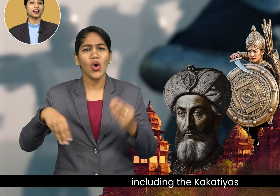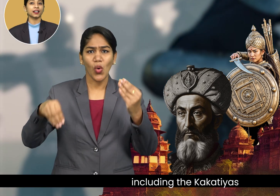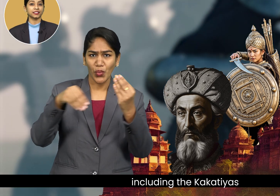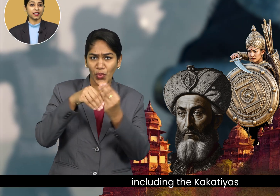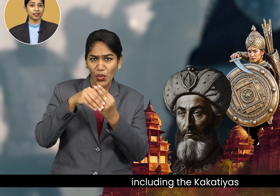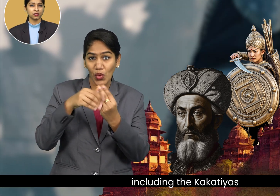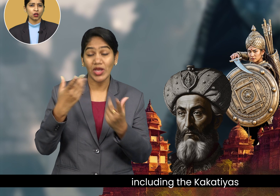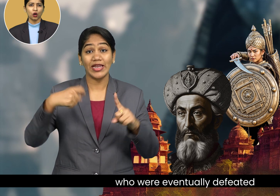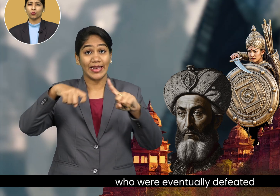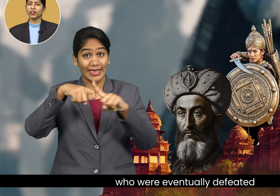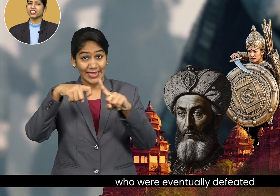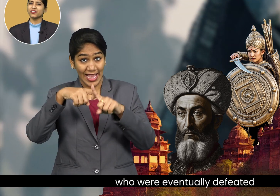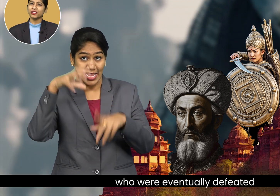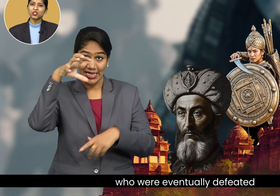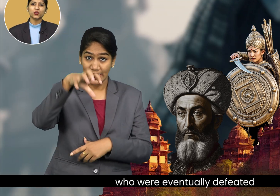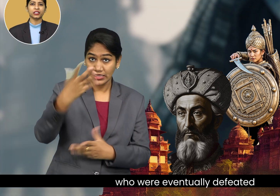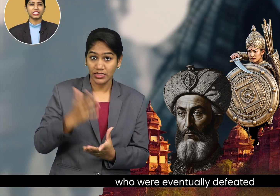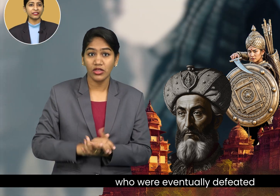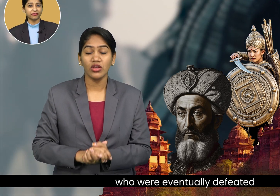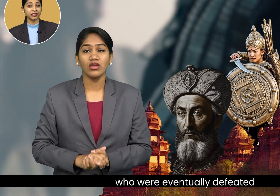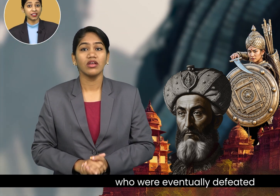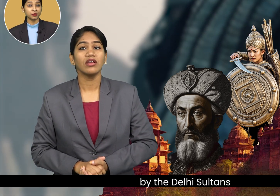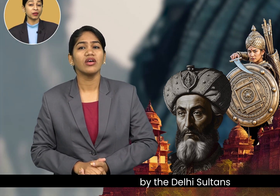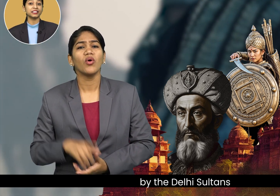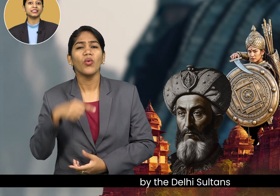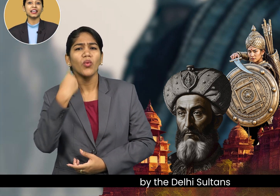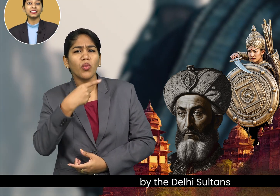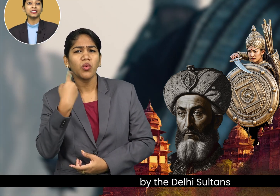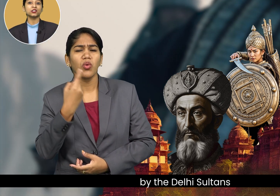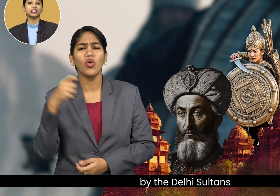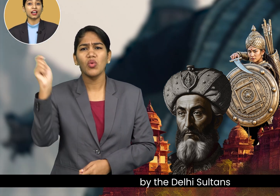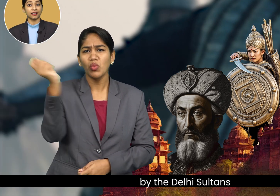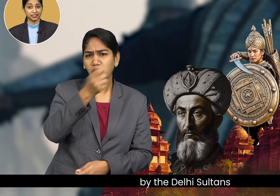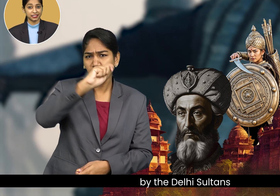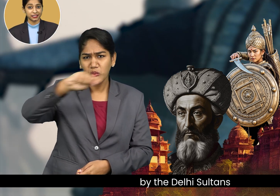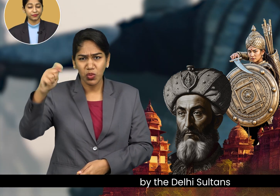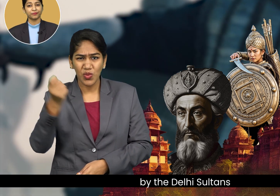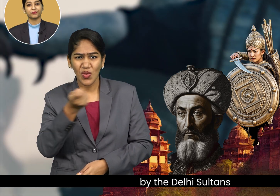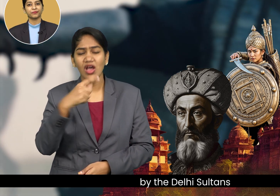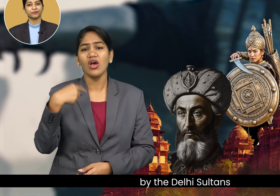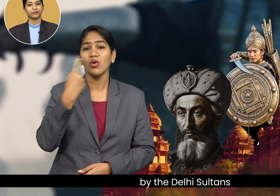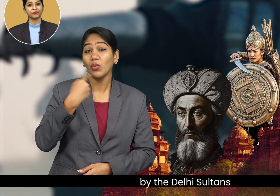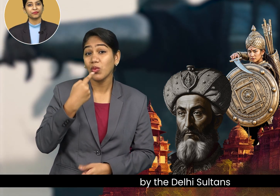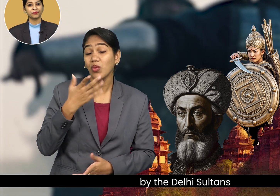including the Kakatiyas, who were eventually defeated by the Delhi Sultans.